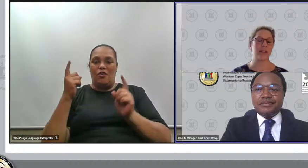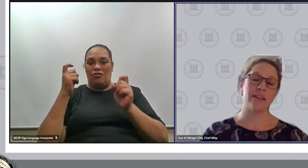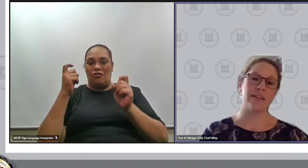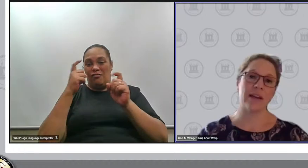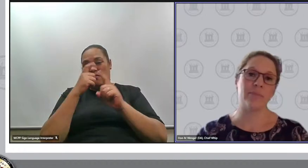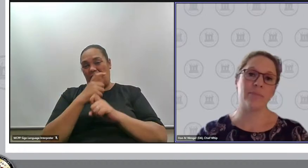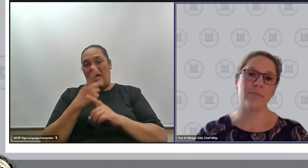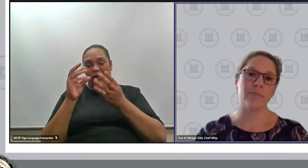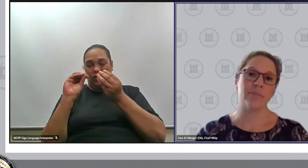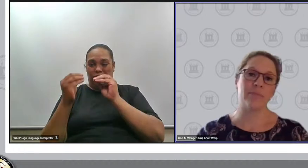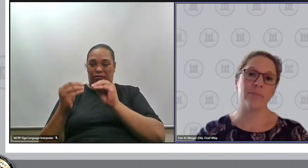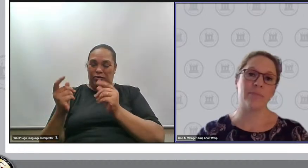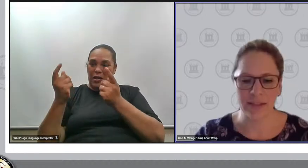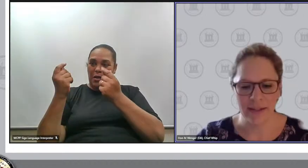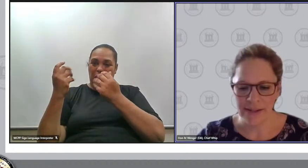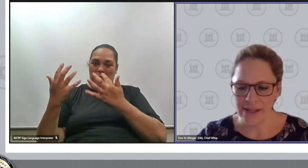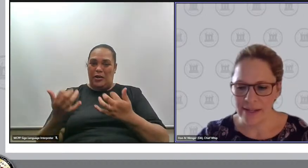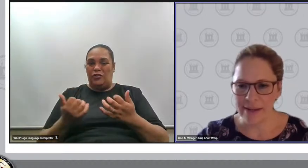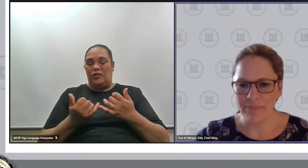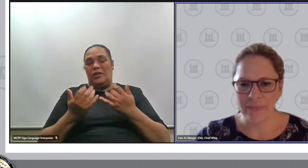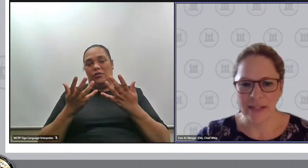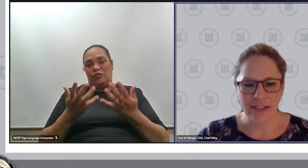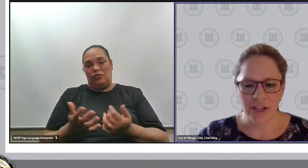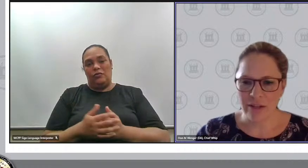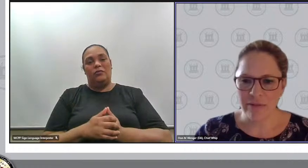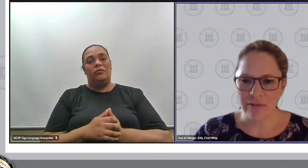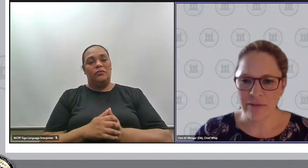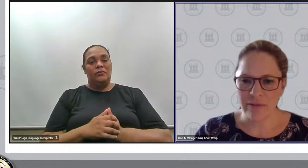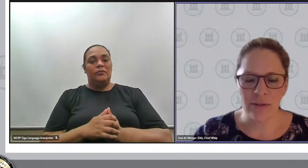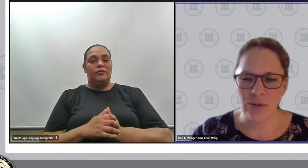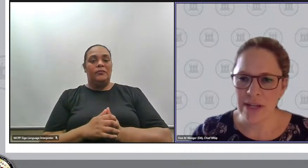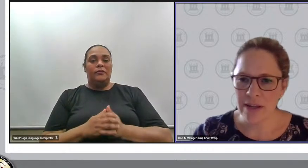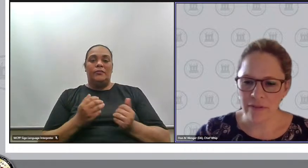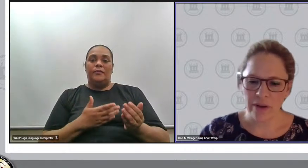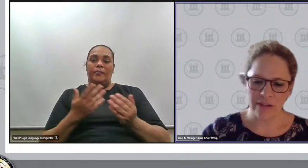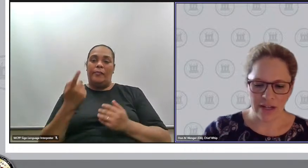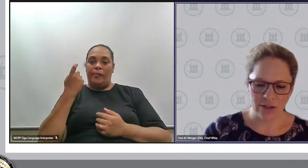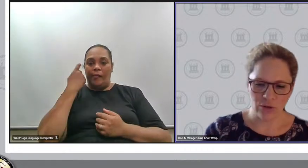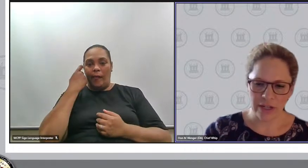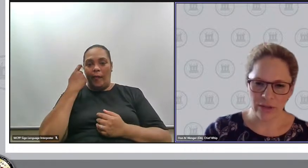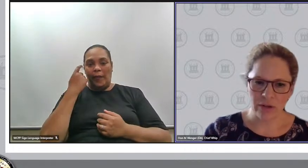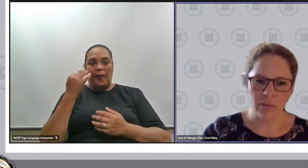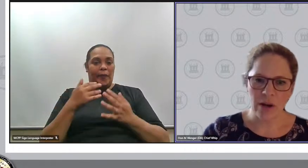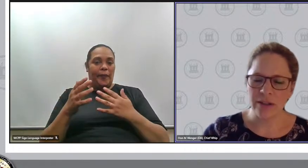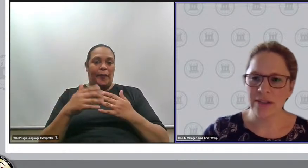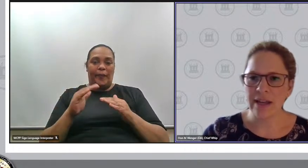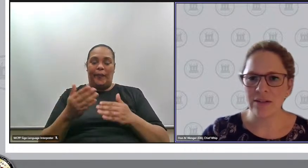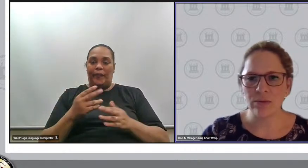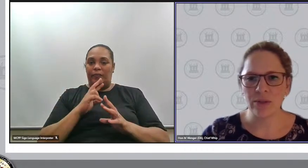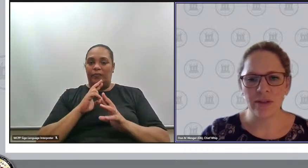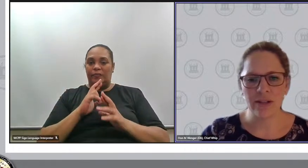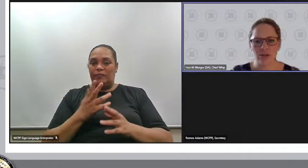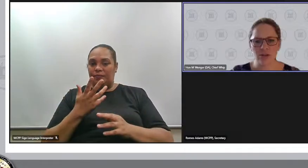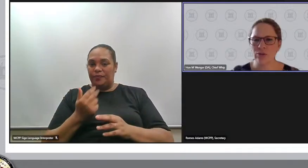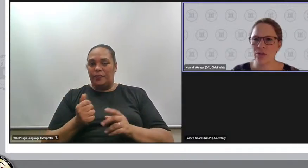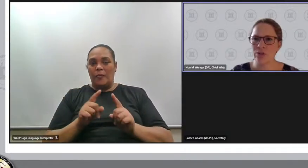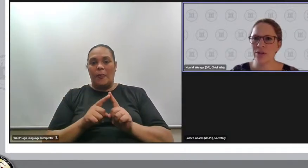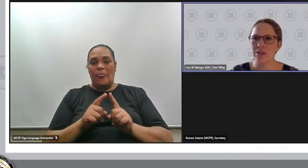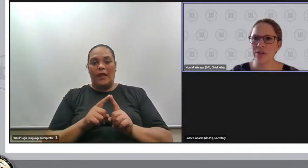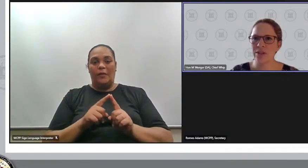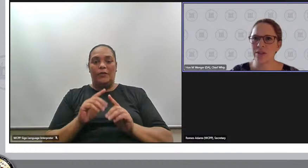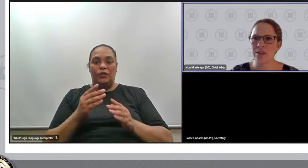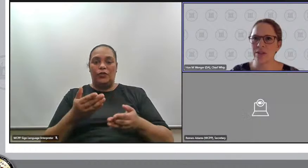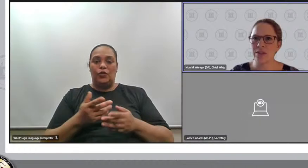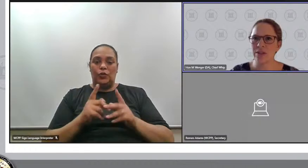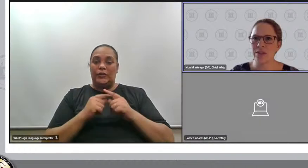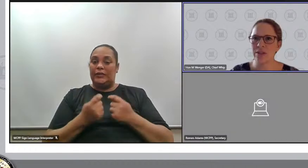of putting together a budget such as this. I'd like to hand over to the Secretary if you have any introductory remarks, and also then to introduce